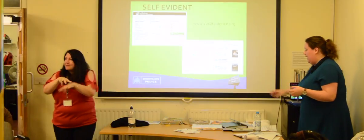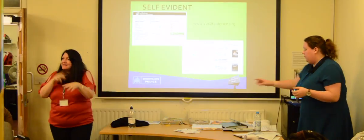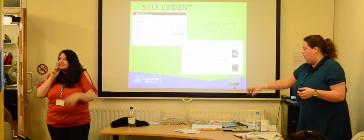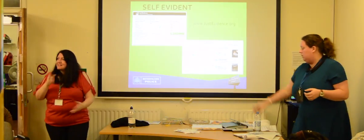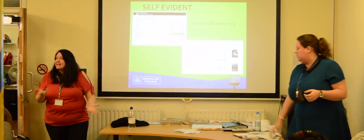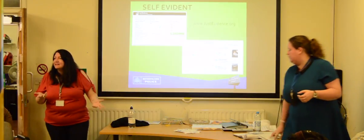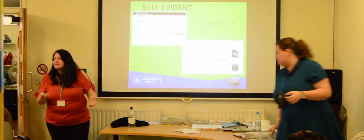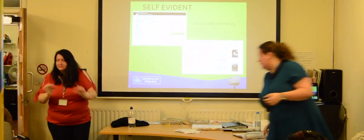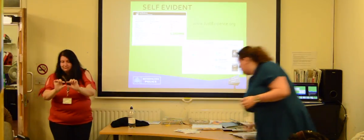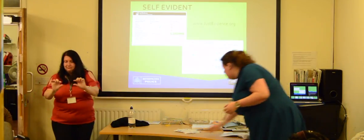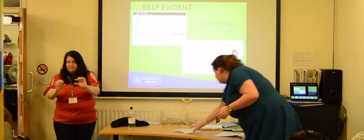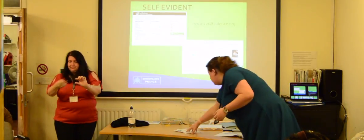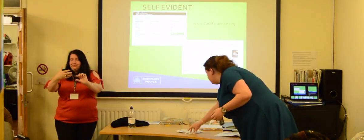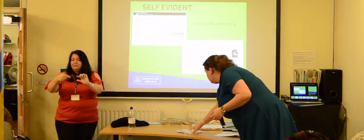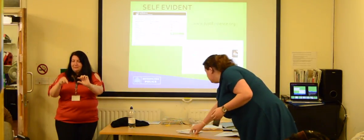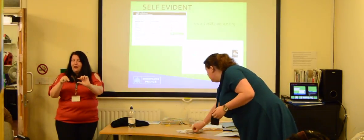And I've got